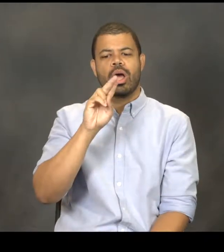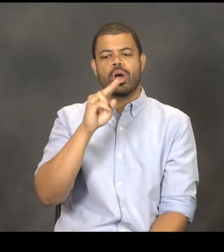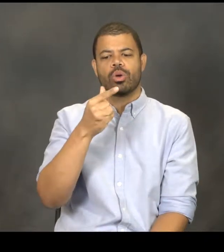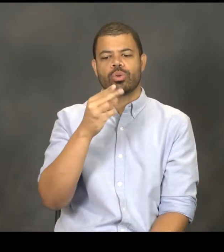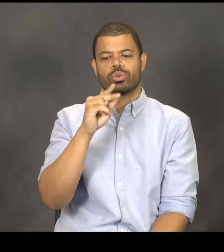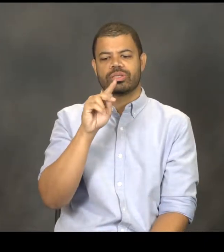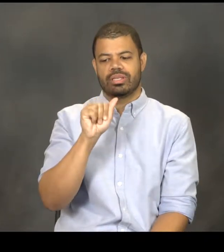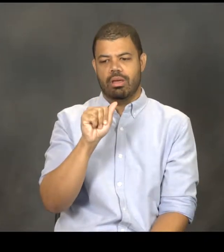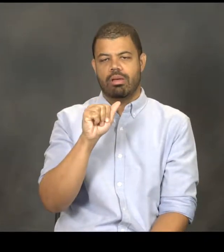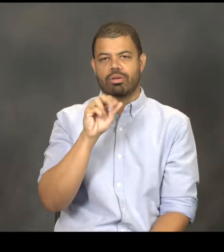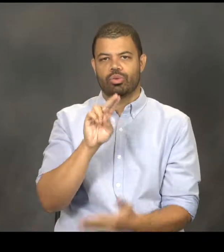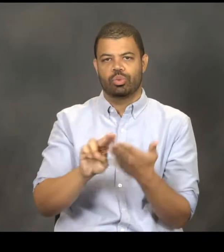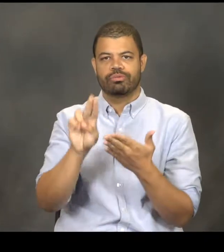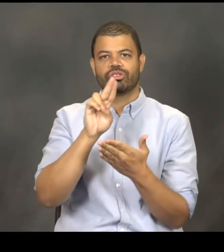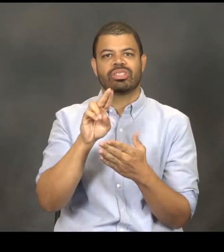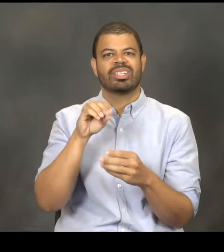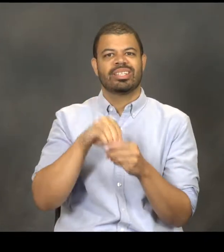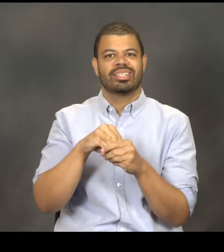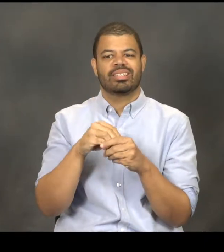Human Service.